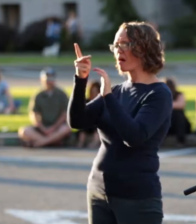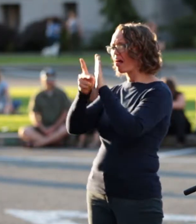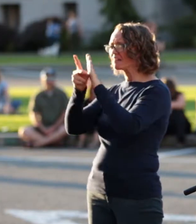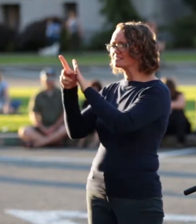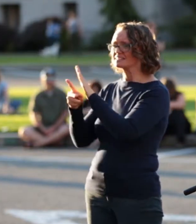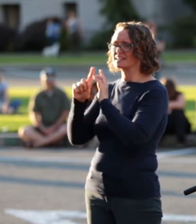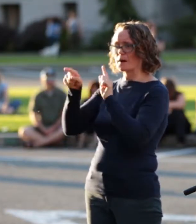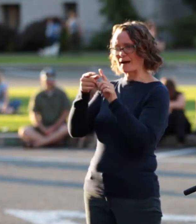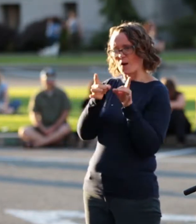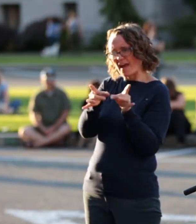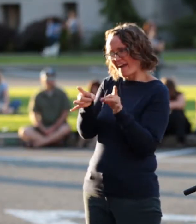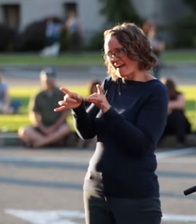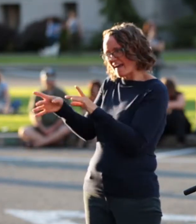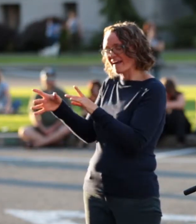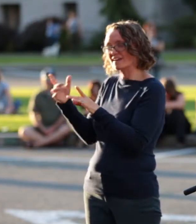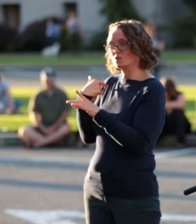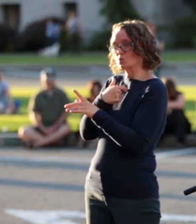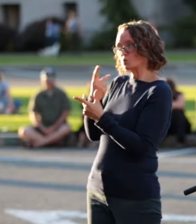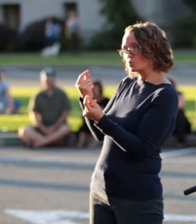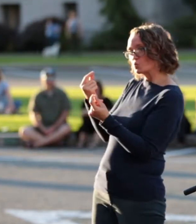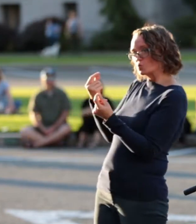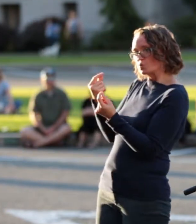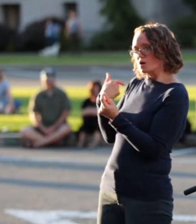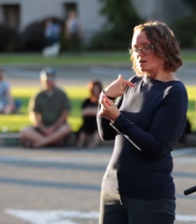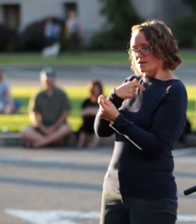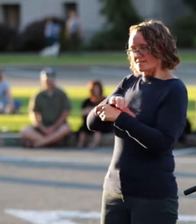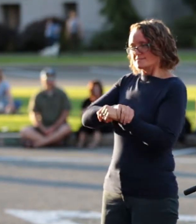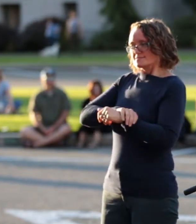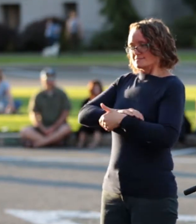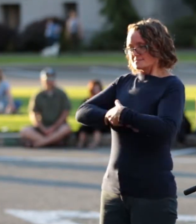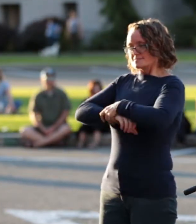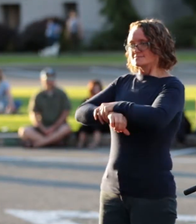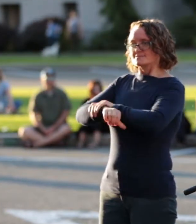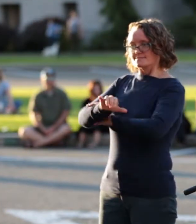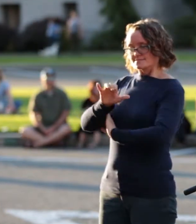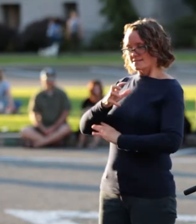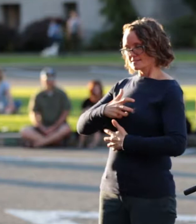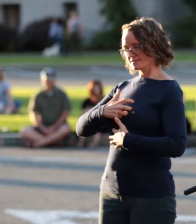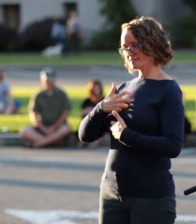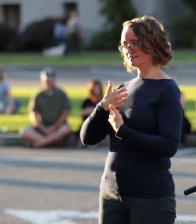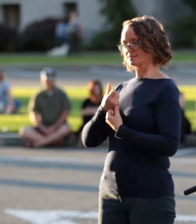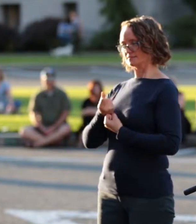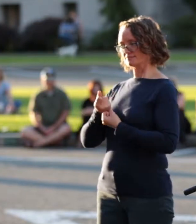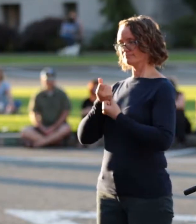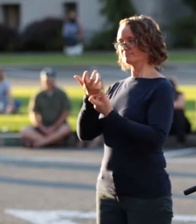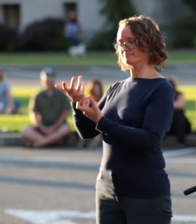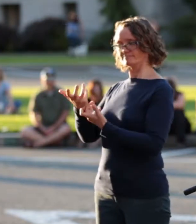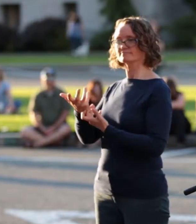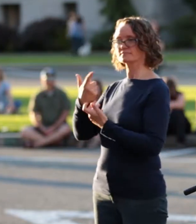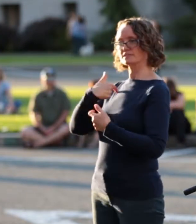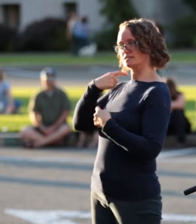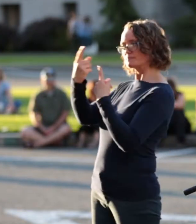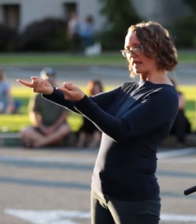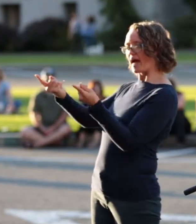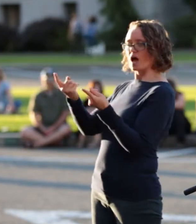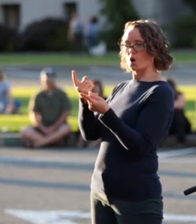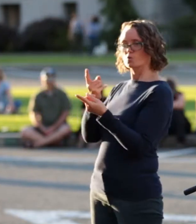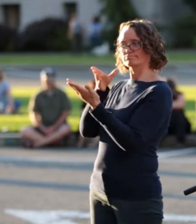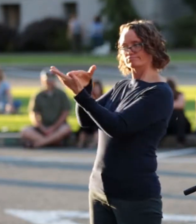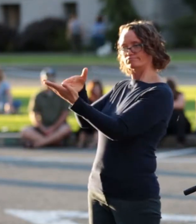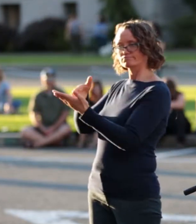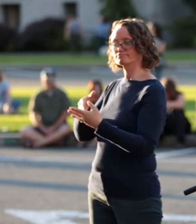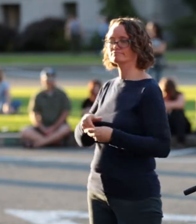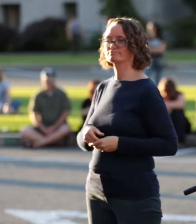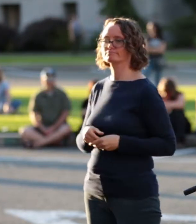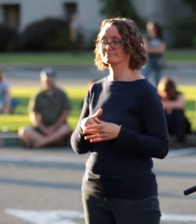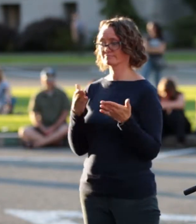in our reservoir of strength and rededicate ourselves to speaking out and taking action. In